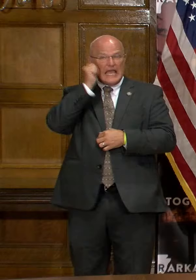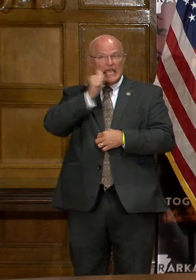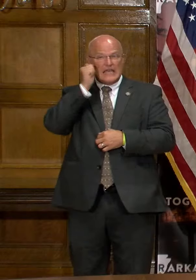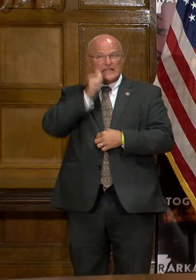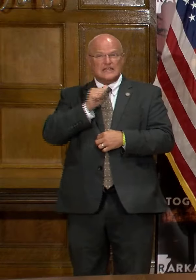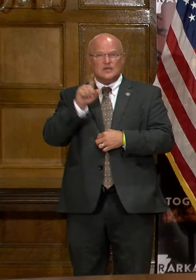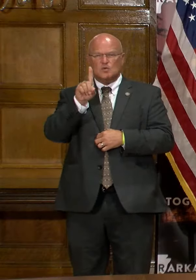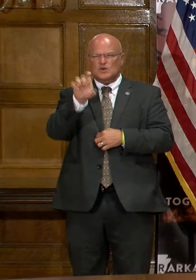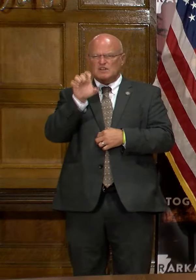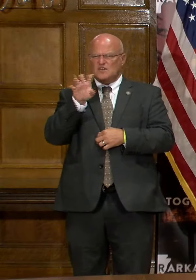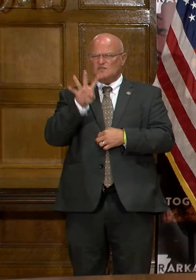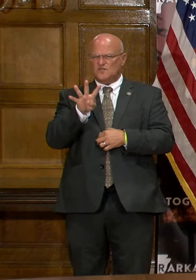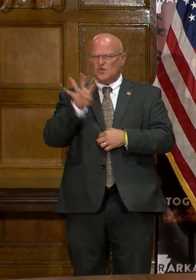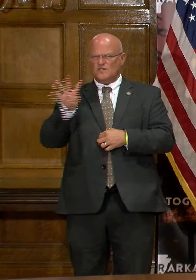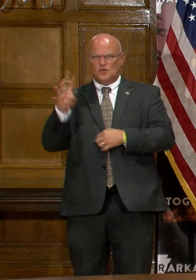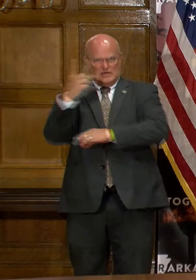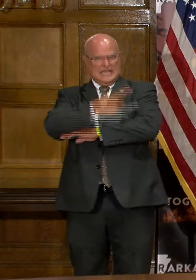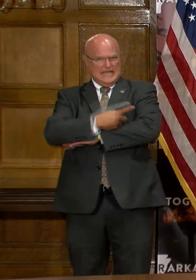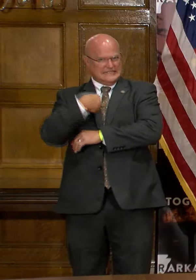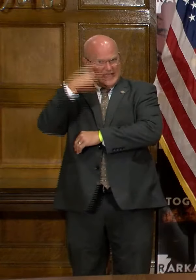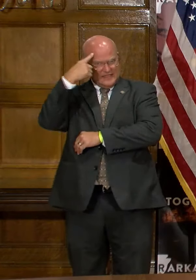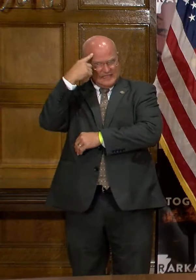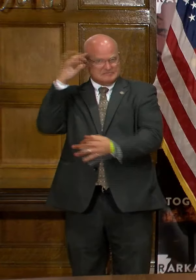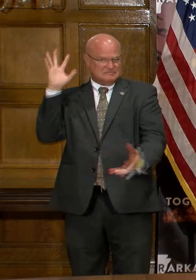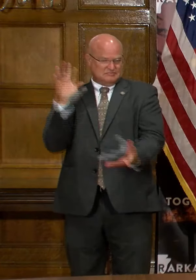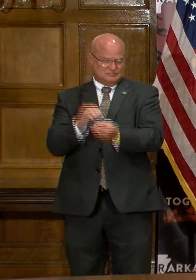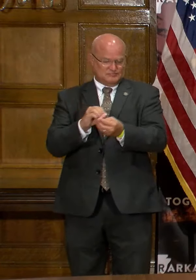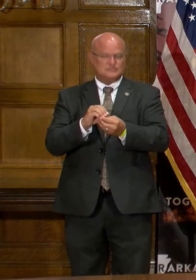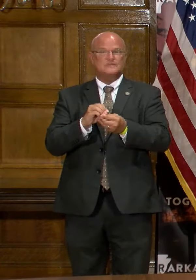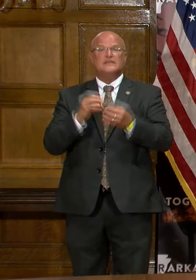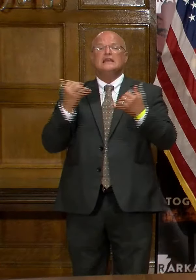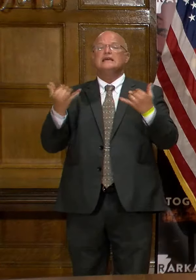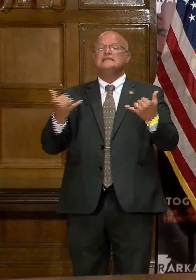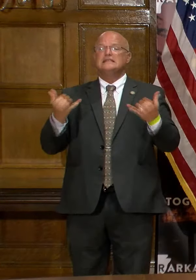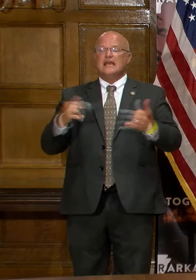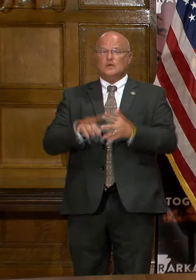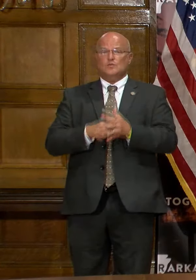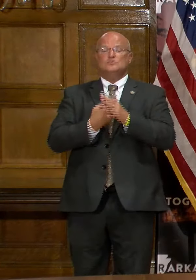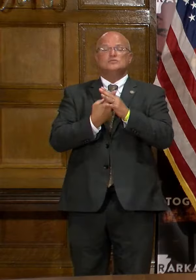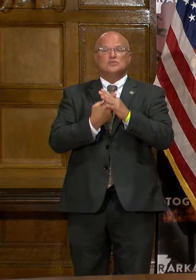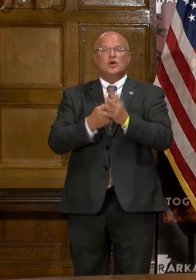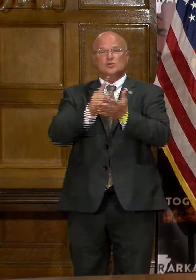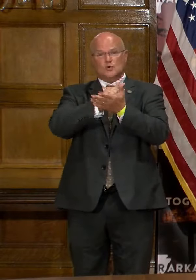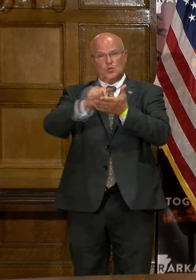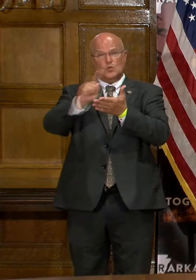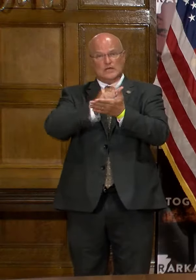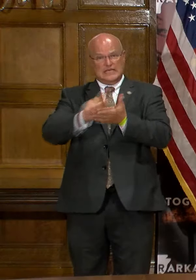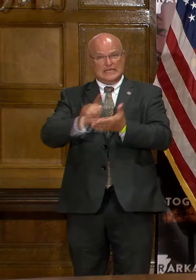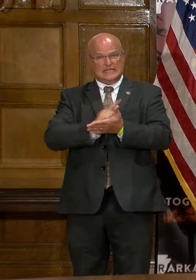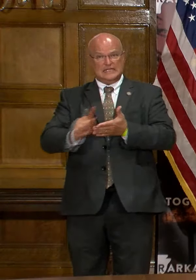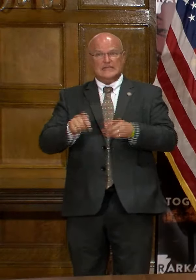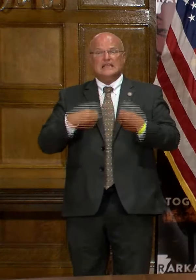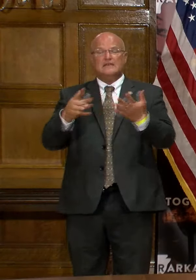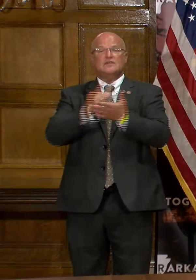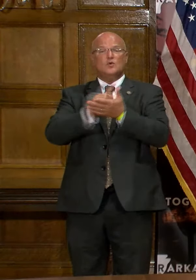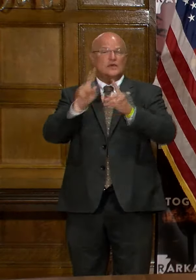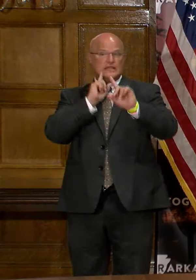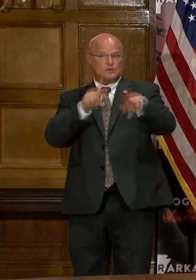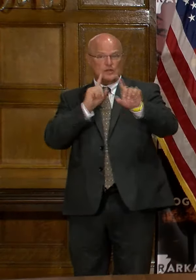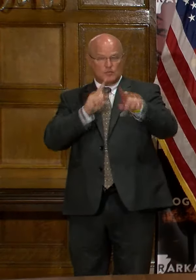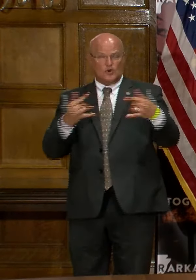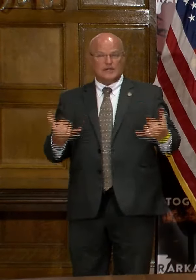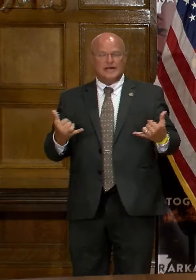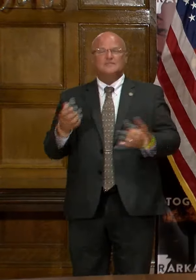for 144 days, I believe it is. And today we'll start going weekly through this, giving a weekly